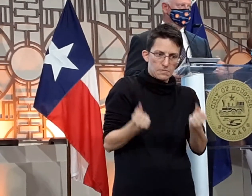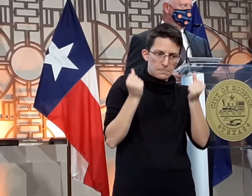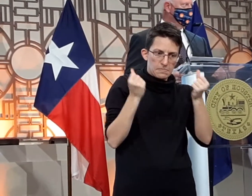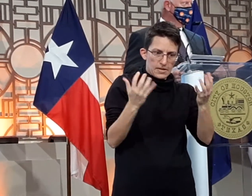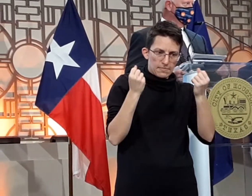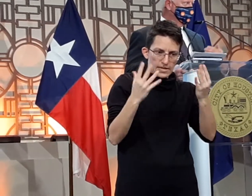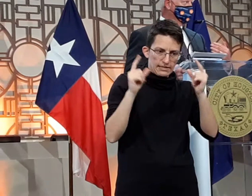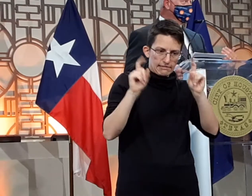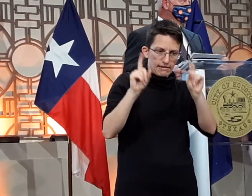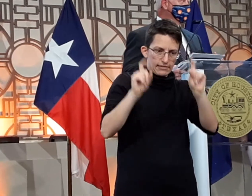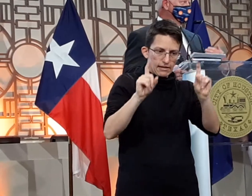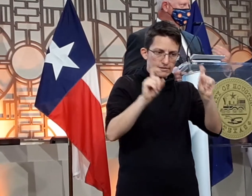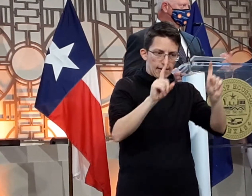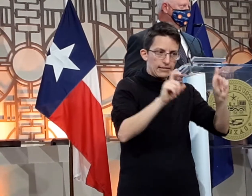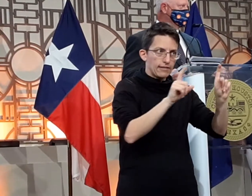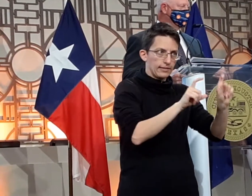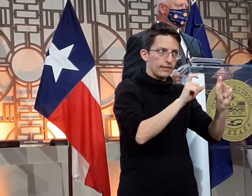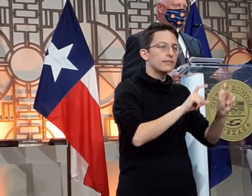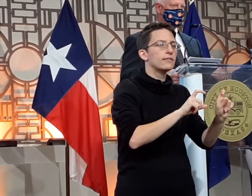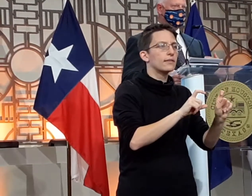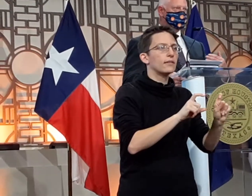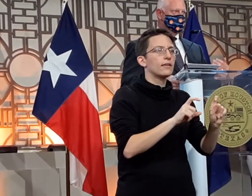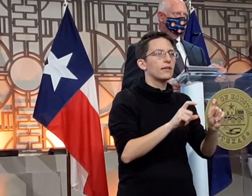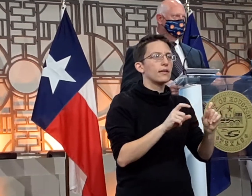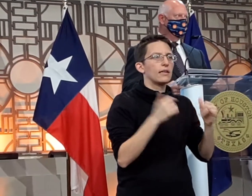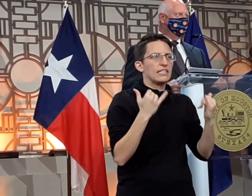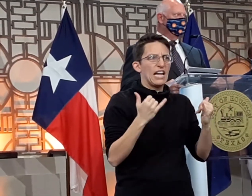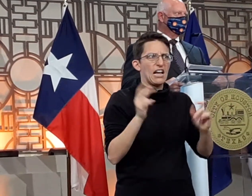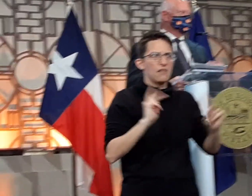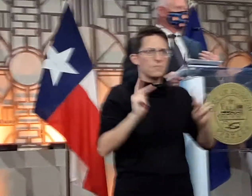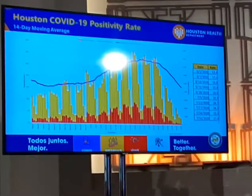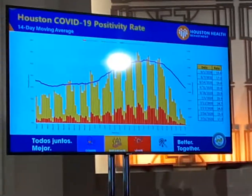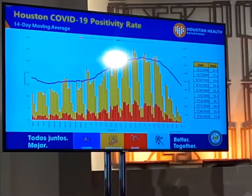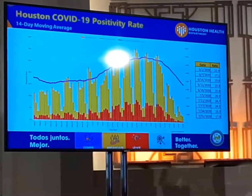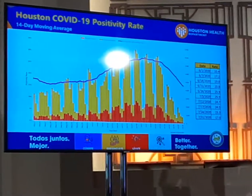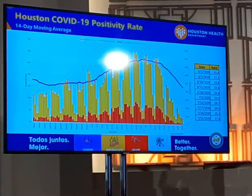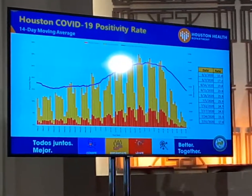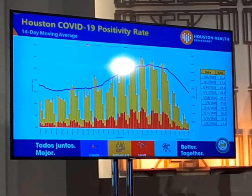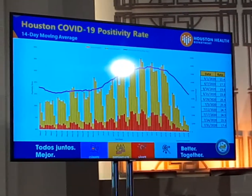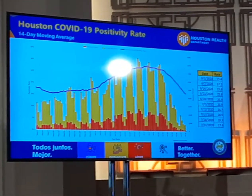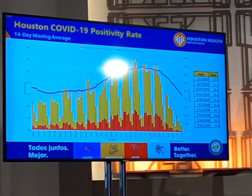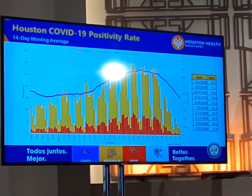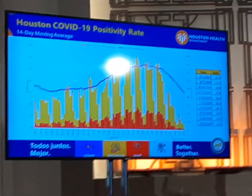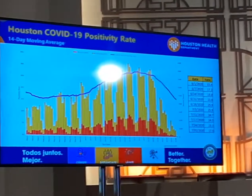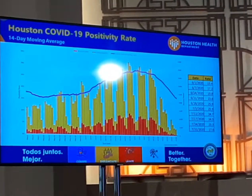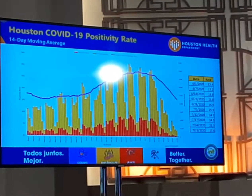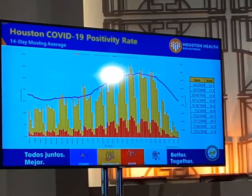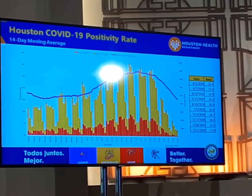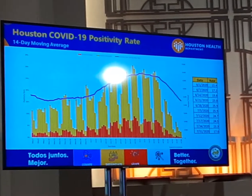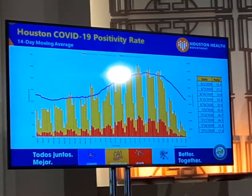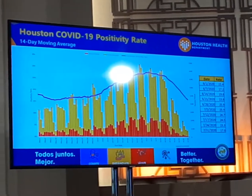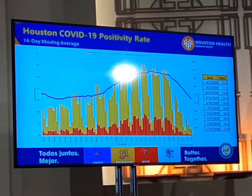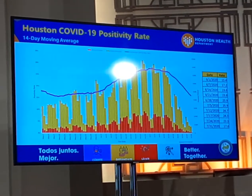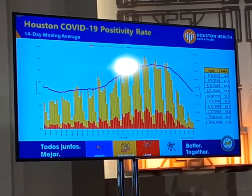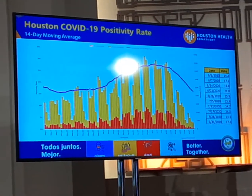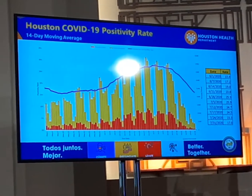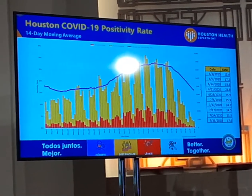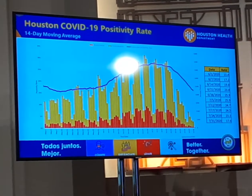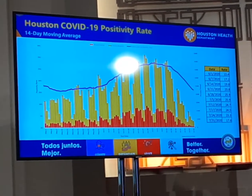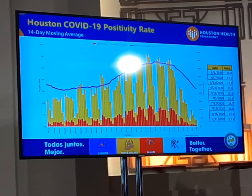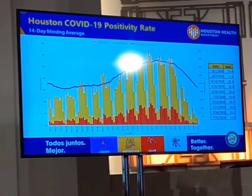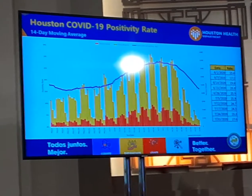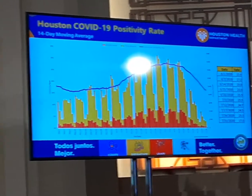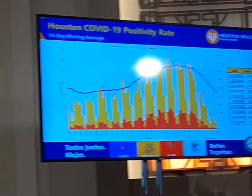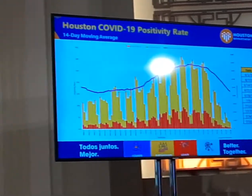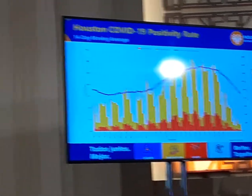still available. People are not going and getting tested as much, which has me concerned. But you call our number at the health department, there is plenty of testing